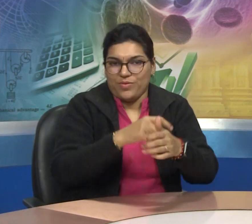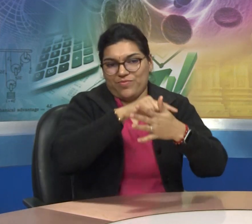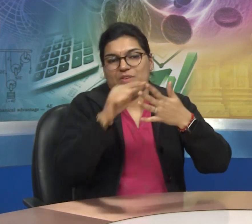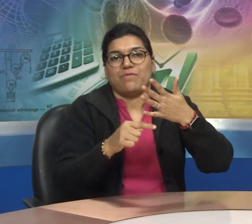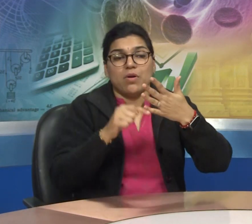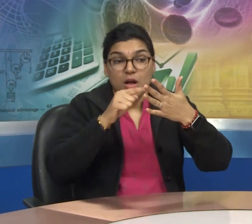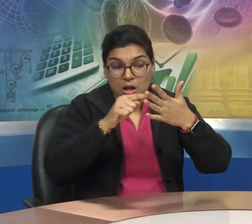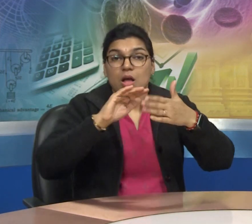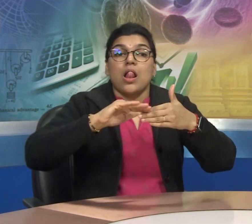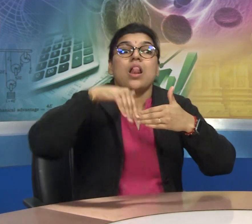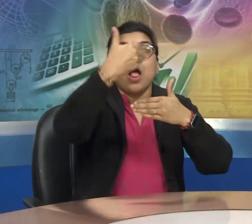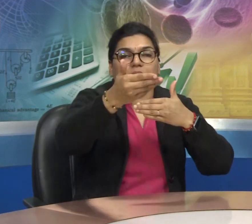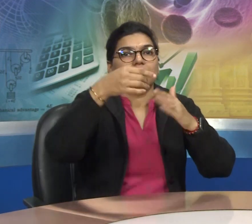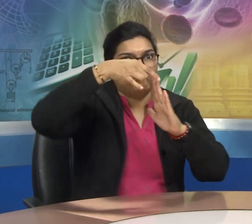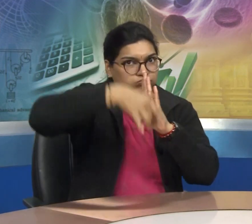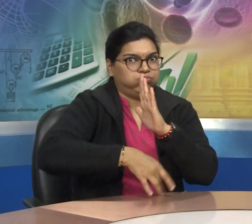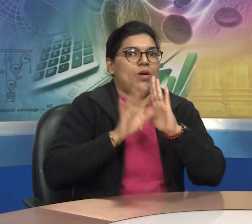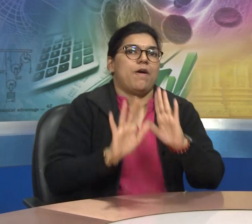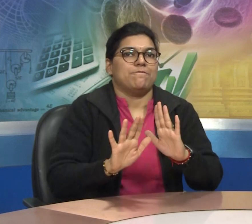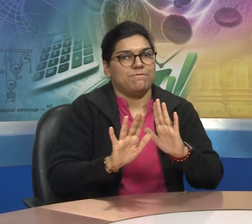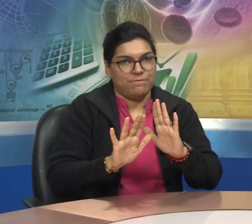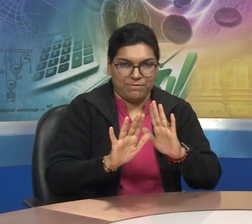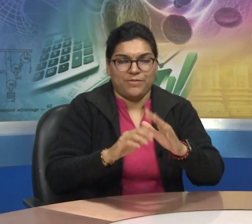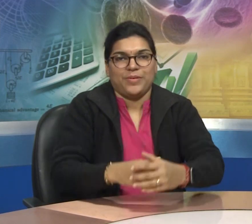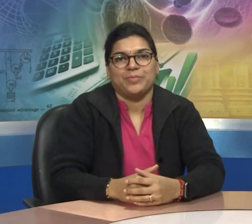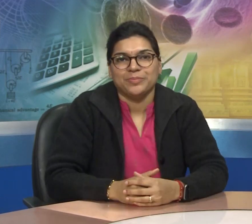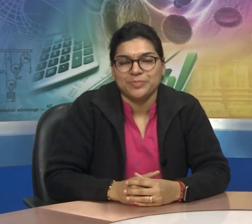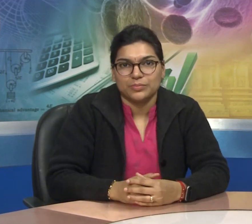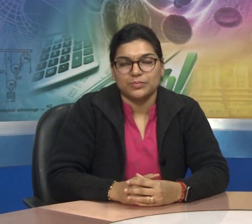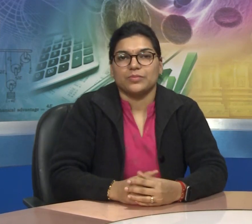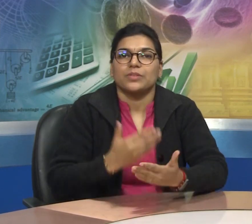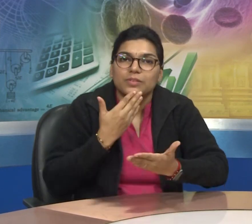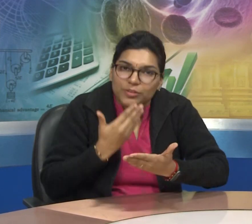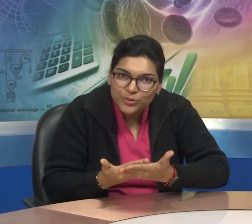videos, we will understand these points in detail. Thank you.